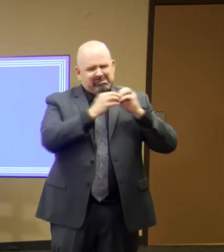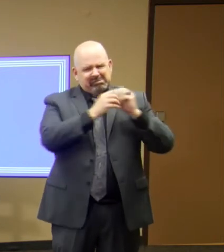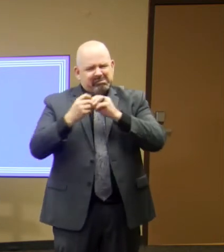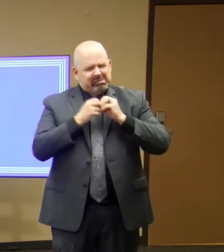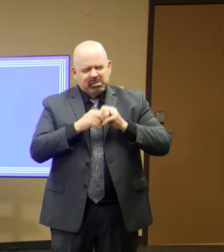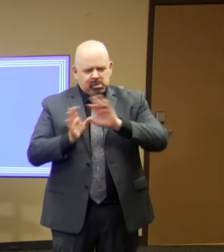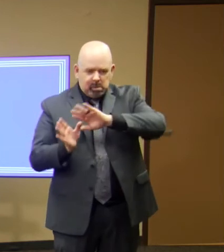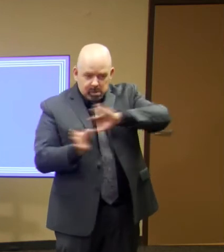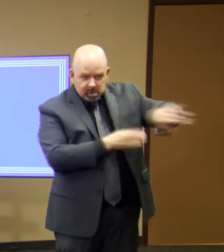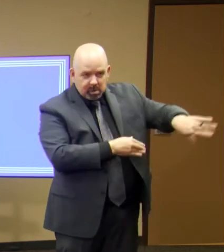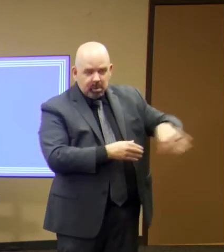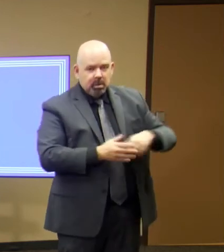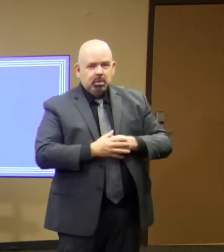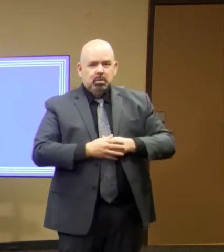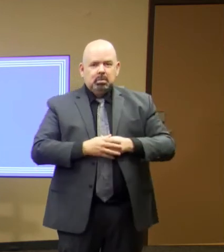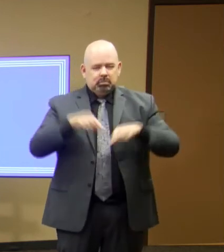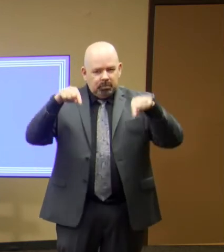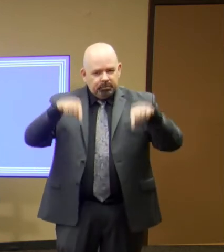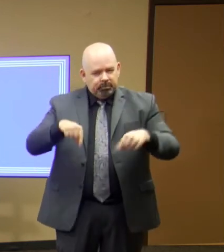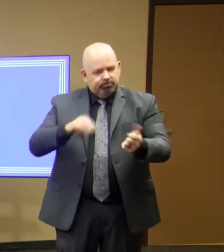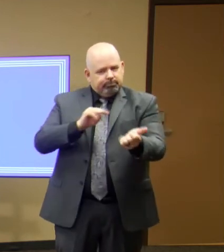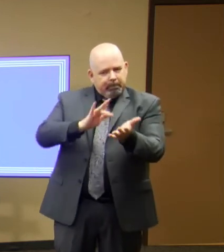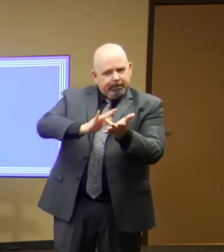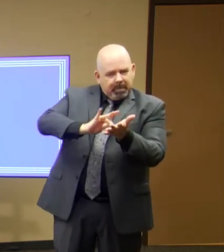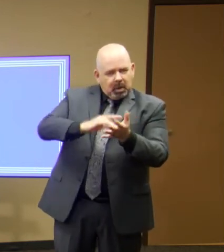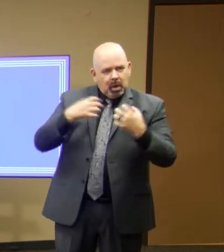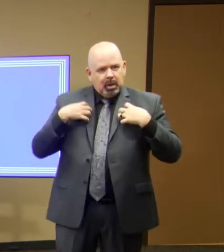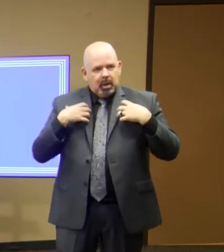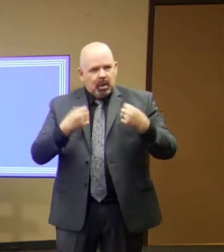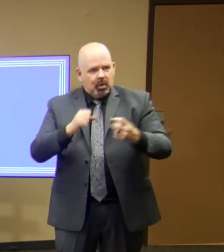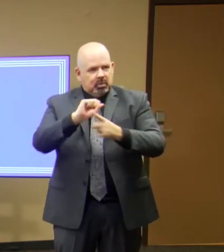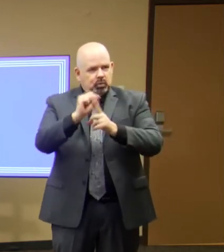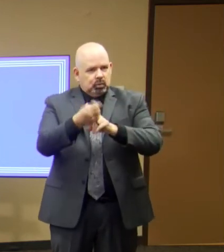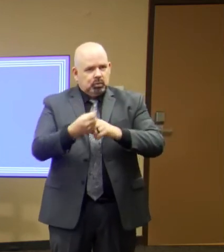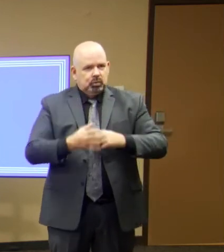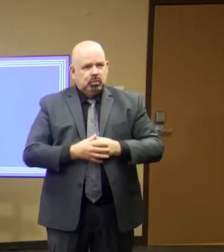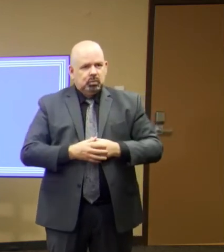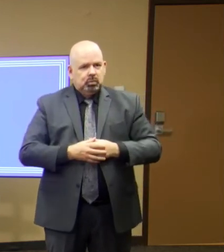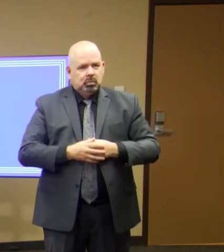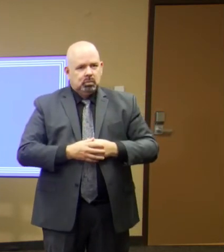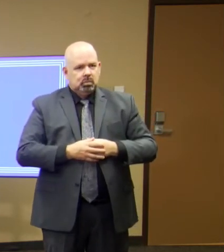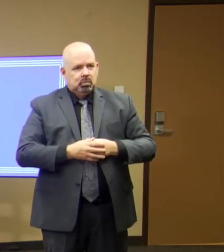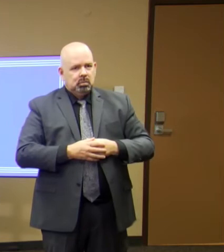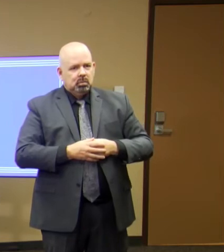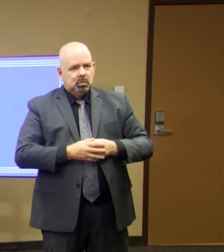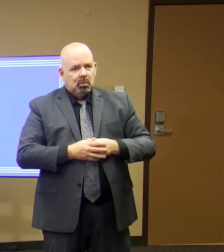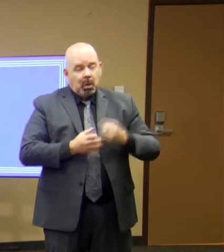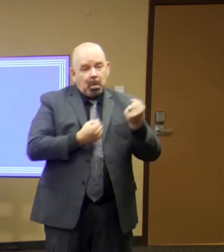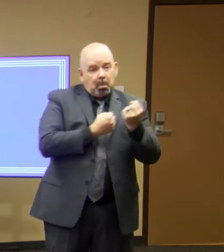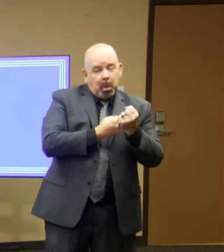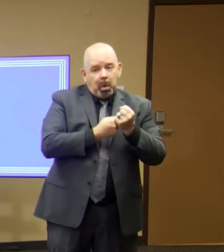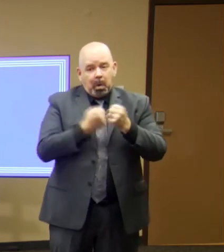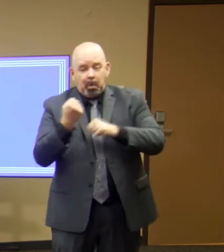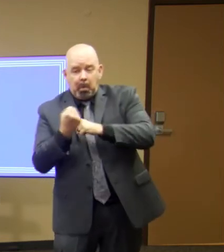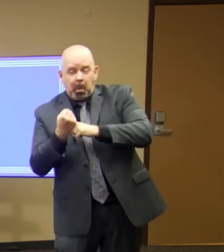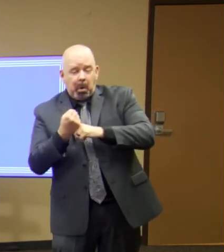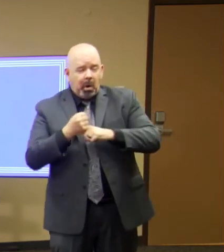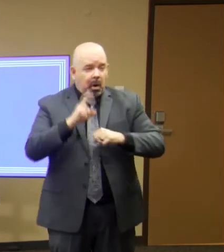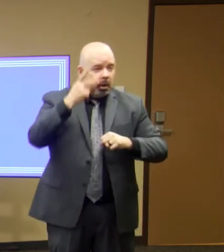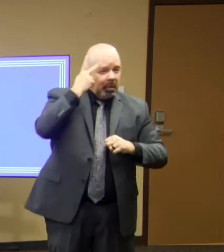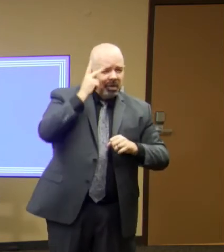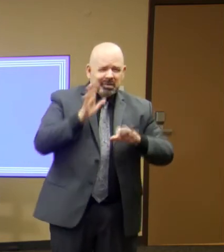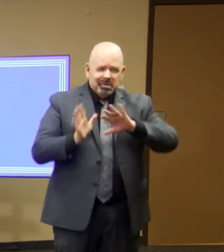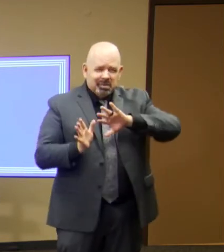what your special interest groups want to do and a little bit what the medical group wants to do. It doesn't work because